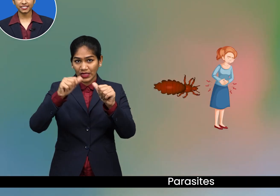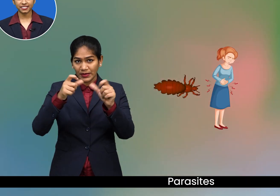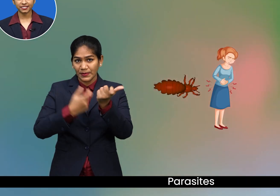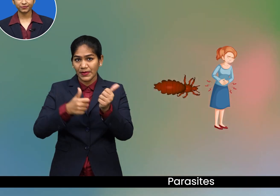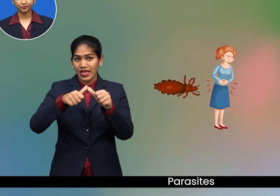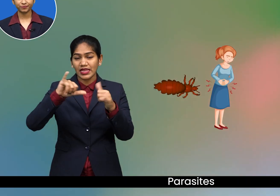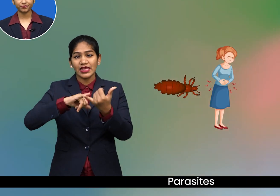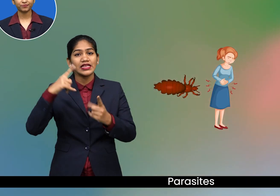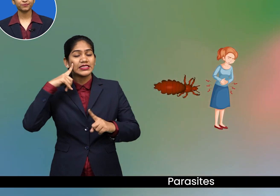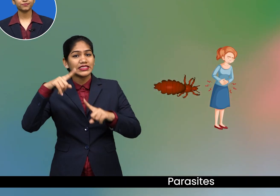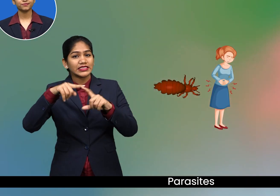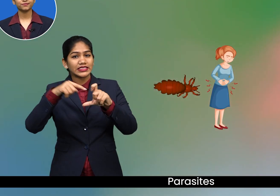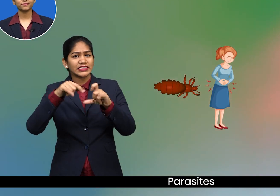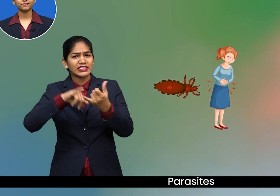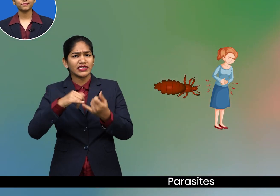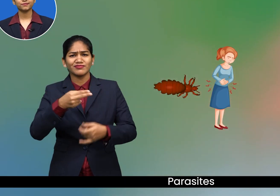Parasites: